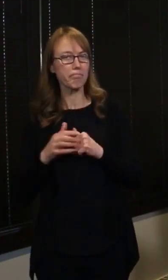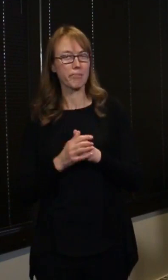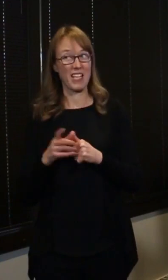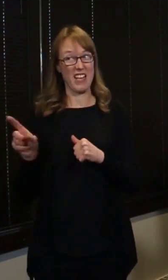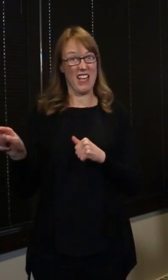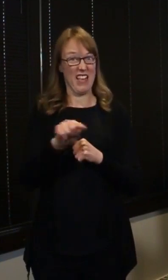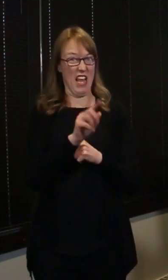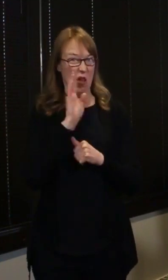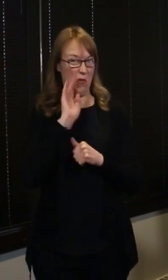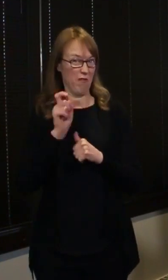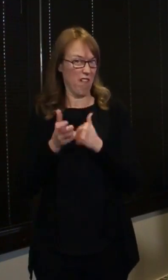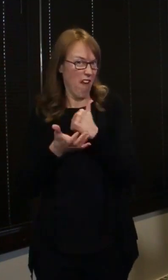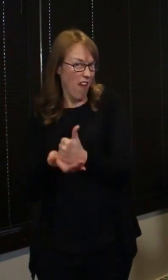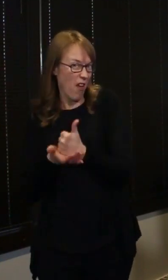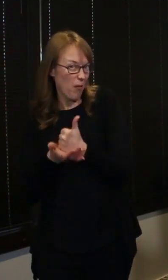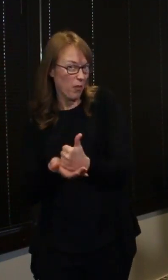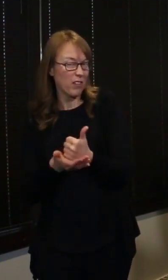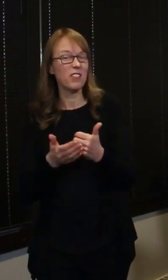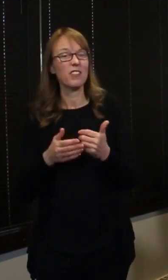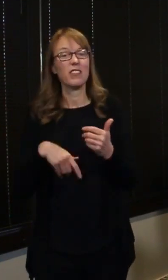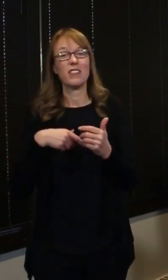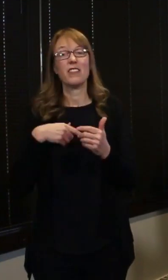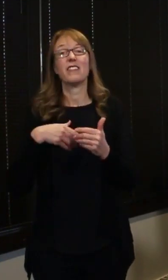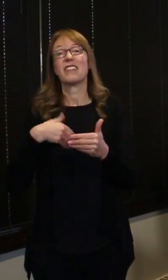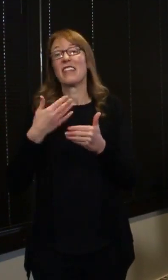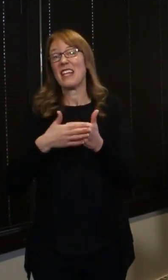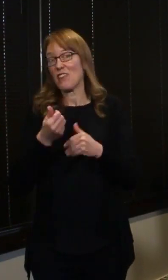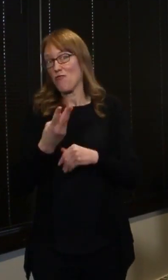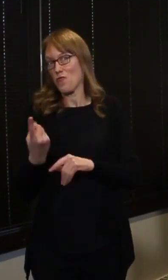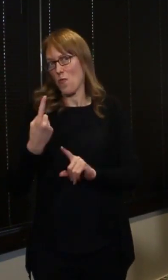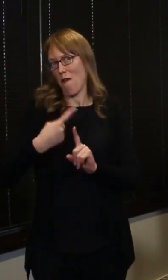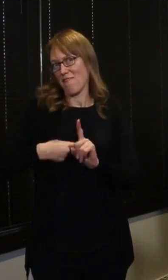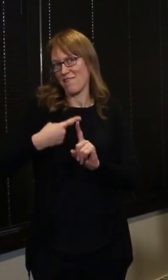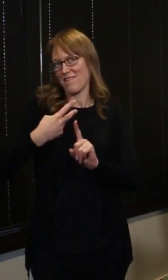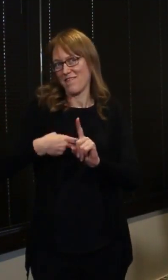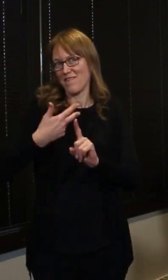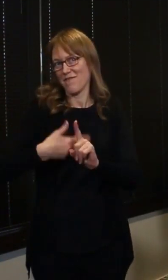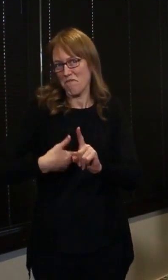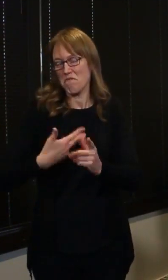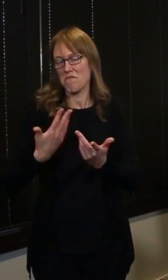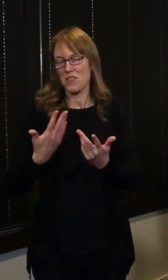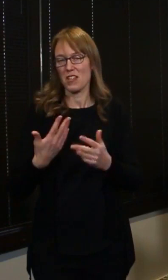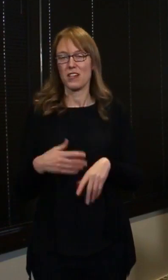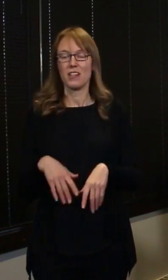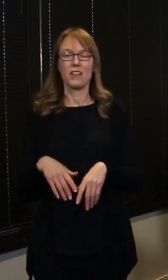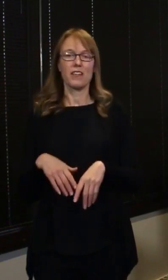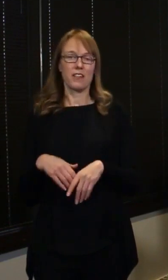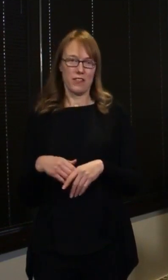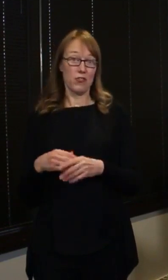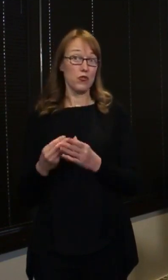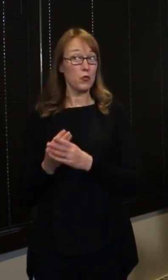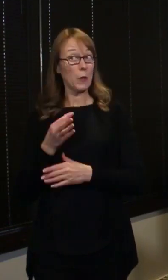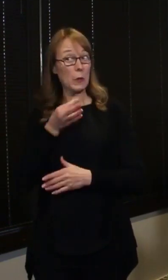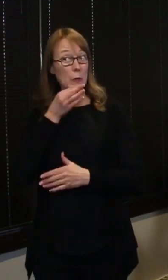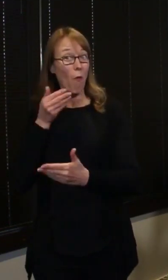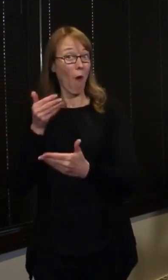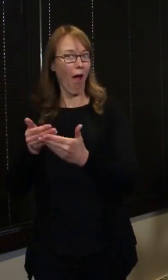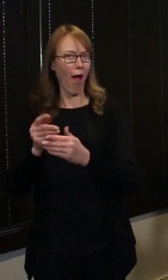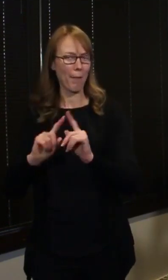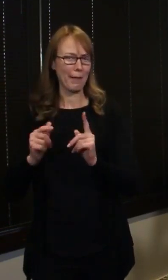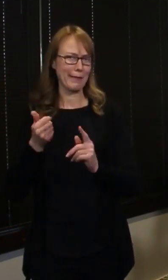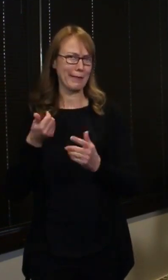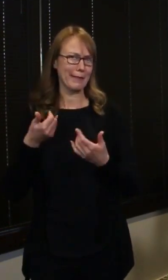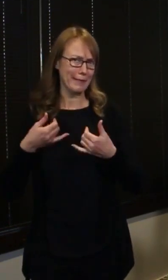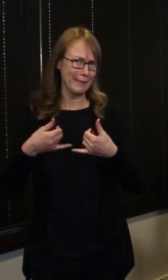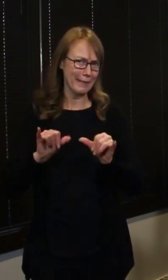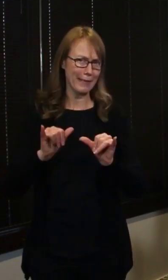hopefully, spring is a couple of months away, so we still have some cold weather to get through. But let's see what we can do to help support them make it